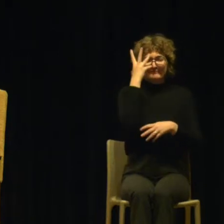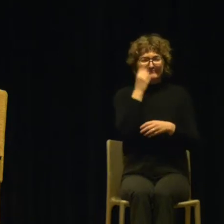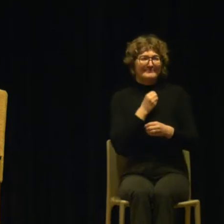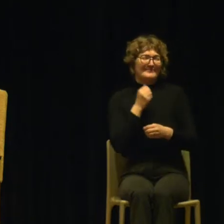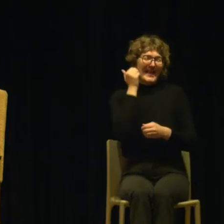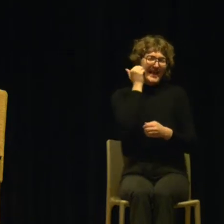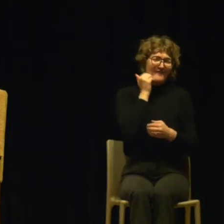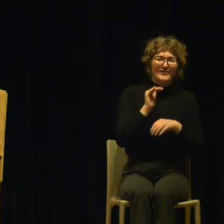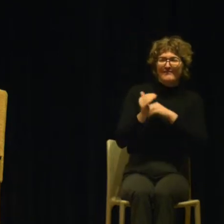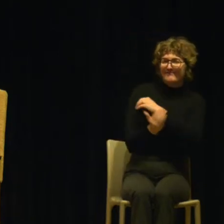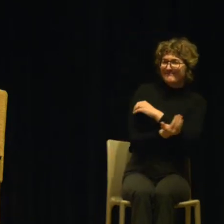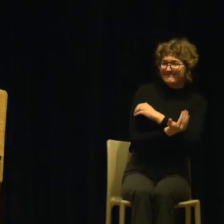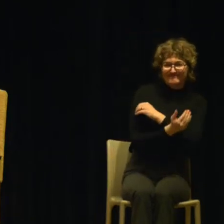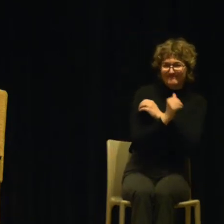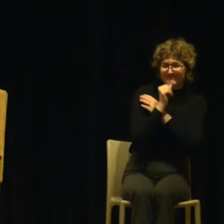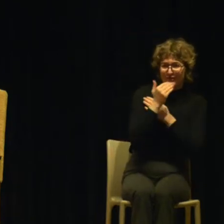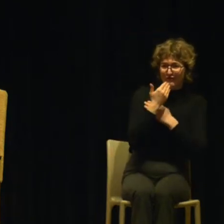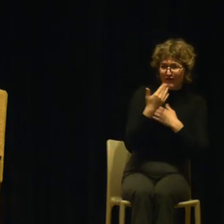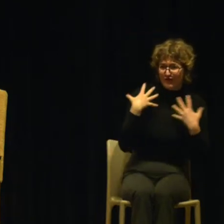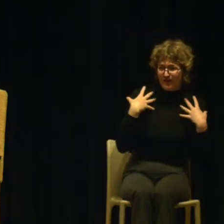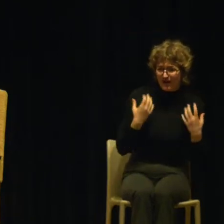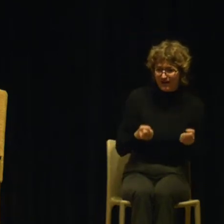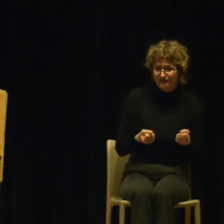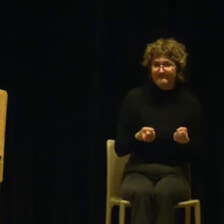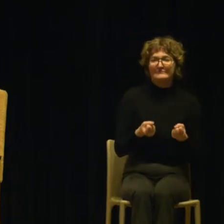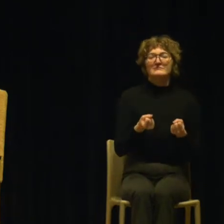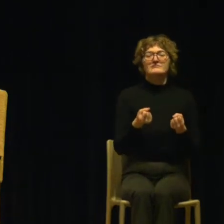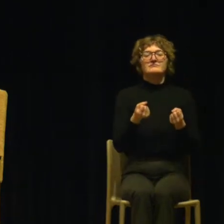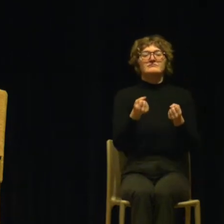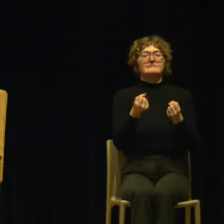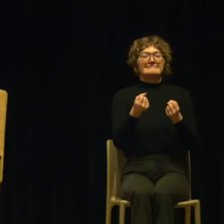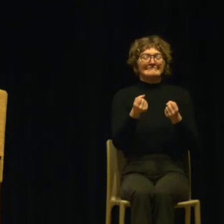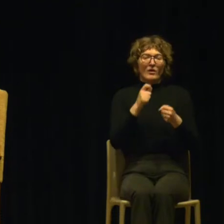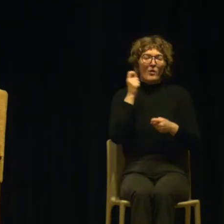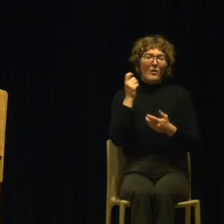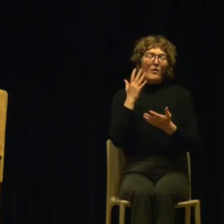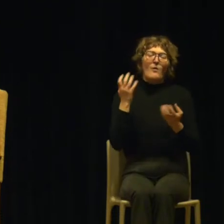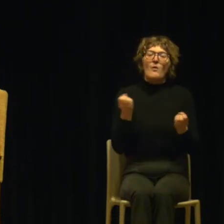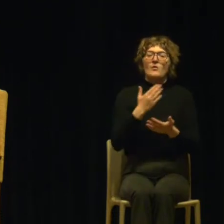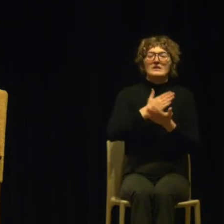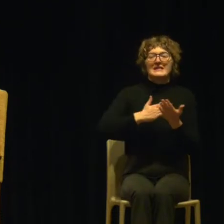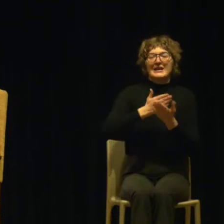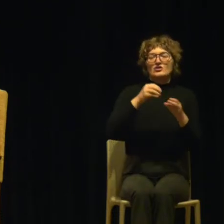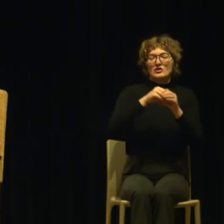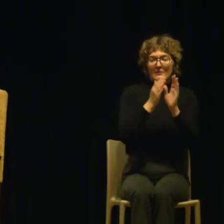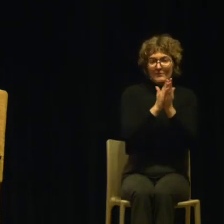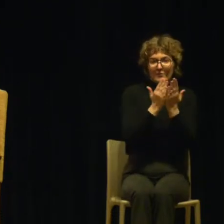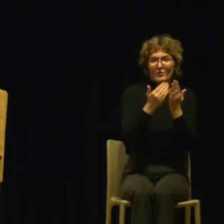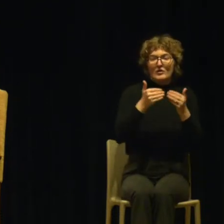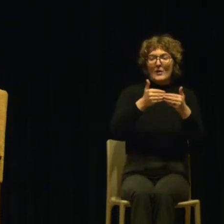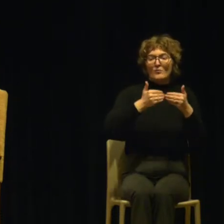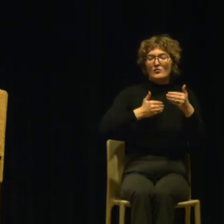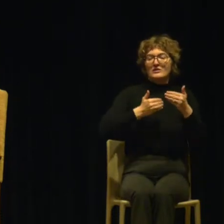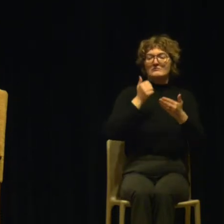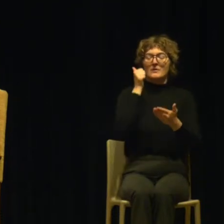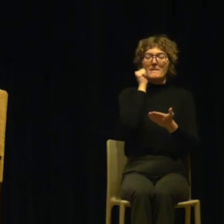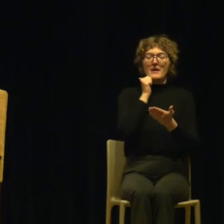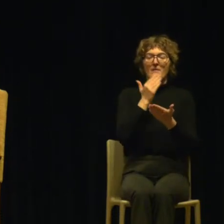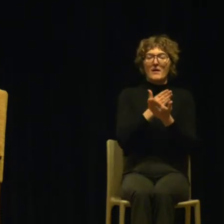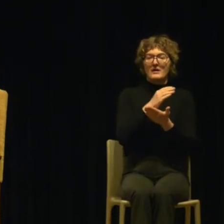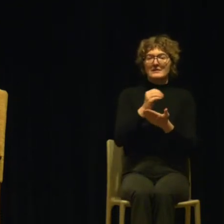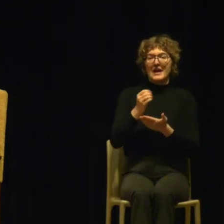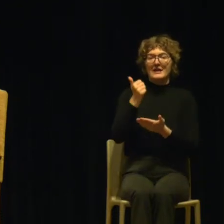It's not good for you. So I say that there's a whole section in there that we talk about perimenopause and menopause. And let me tell you